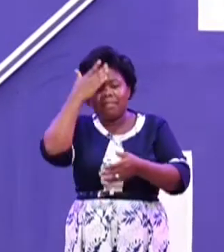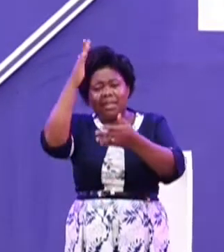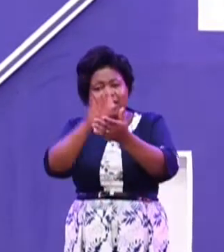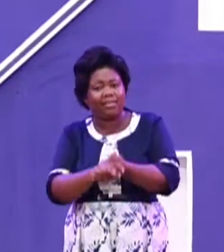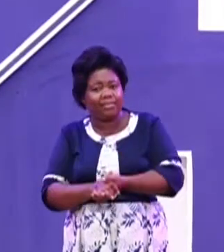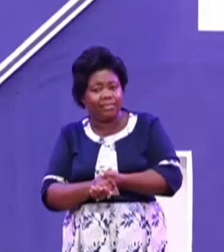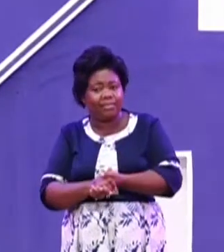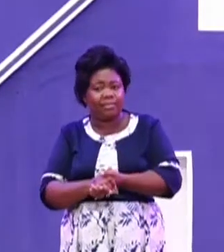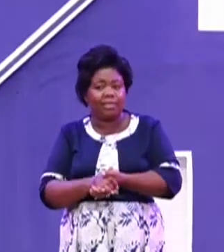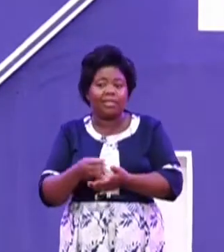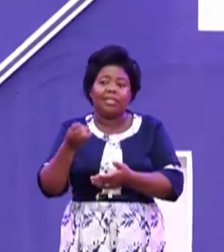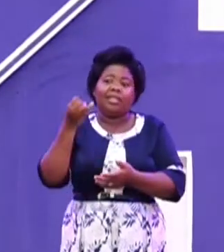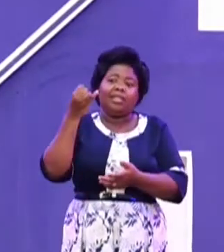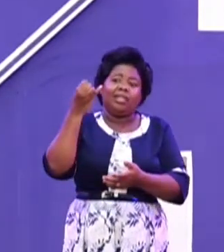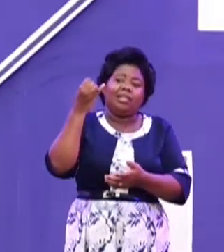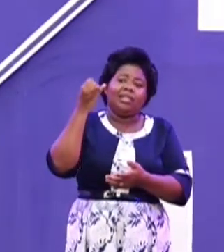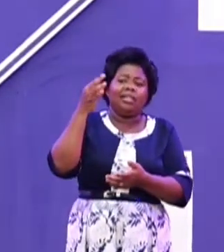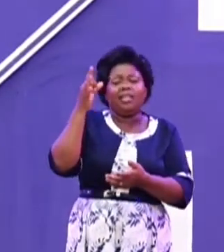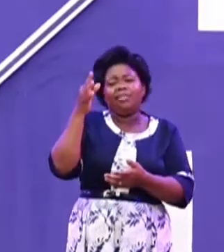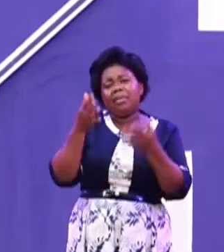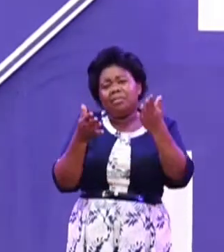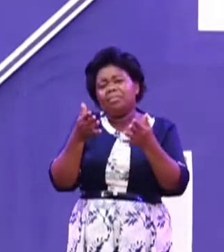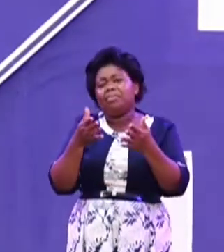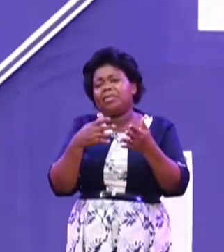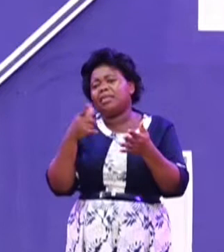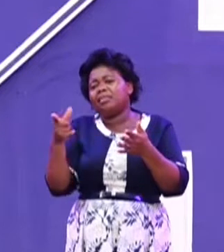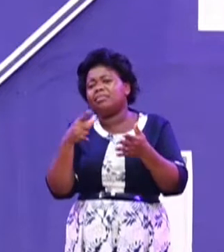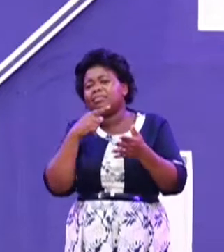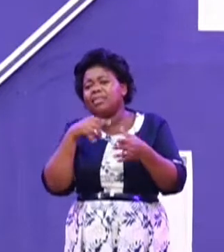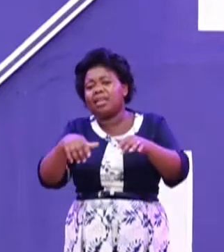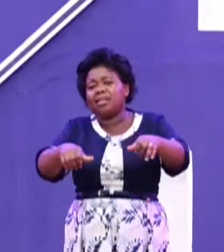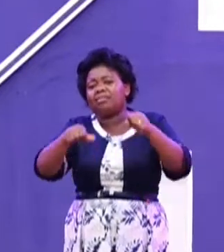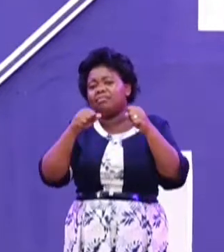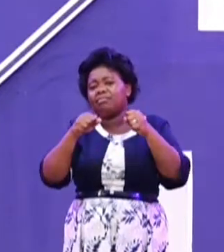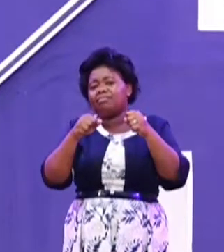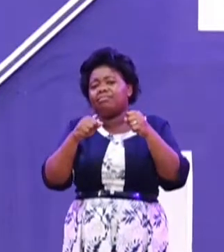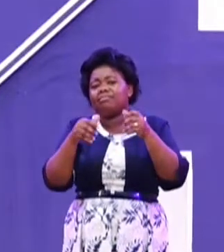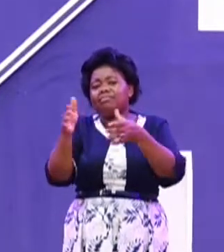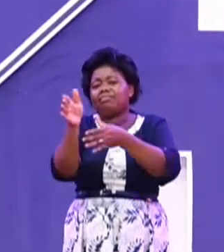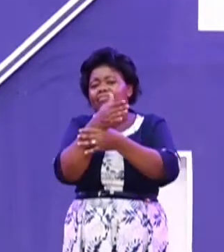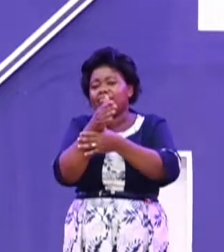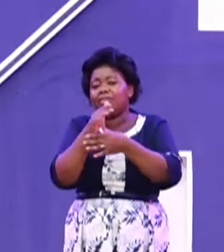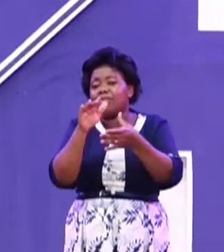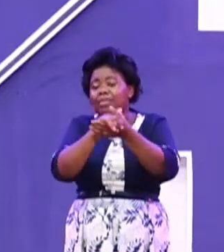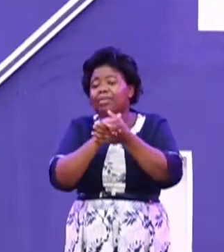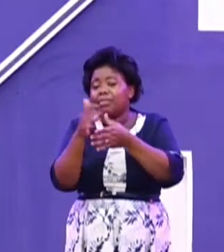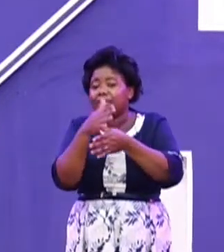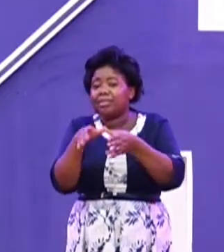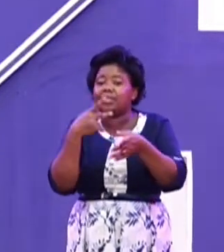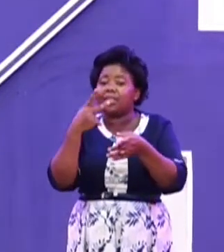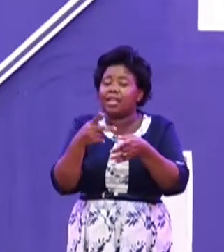I believe that if it was the chairman of the marriage who had said that,